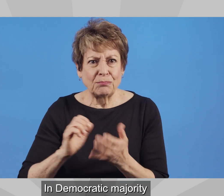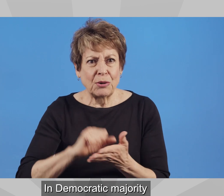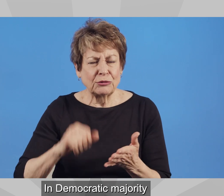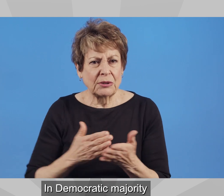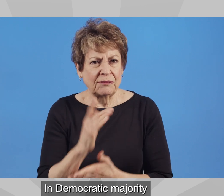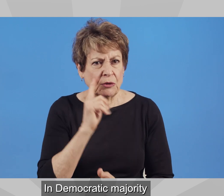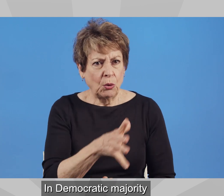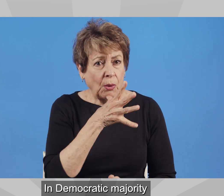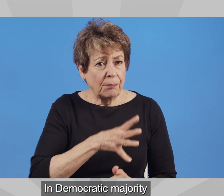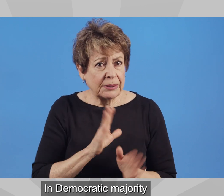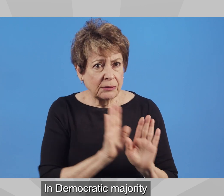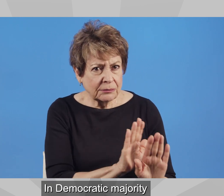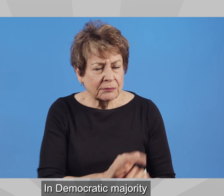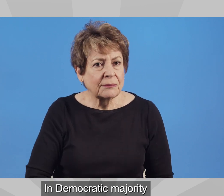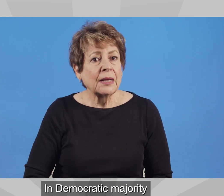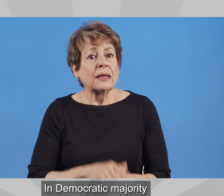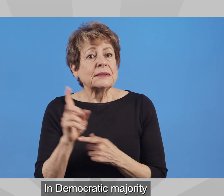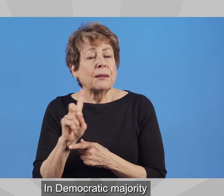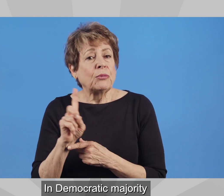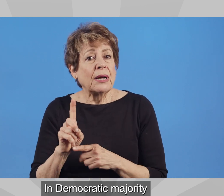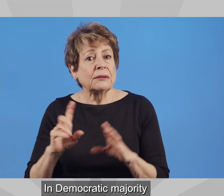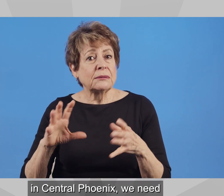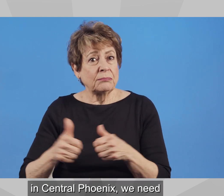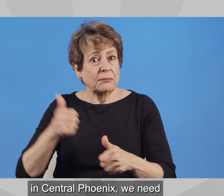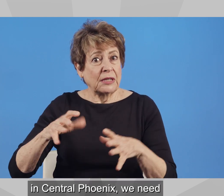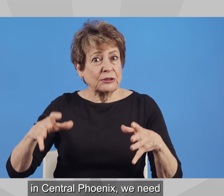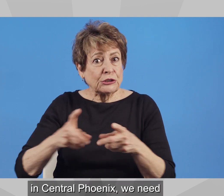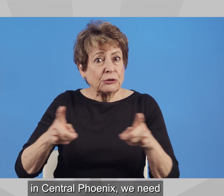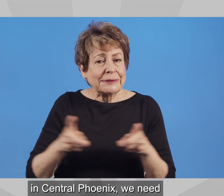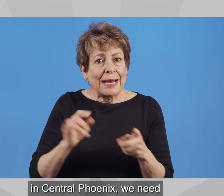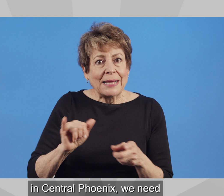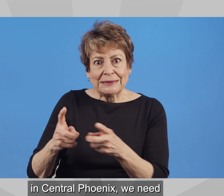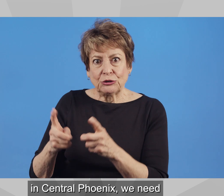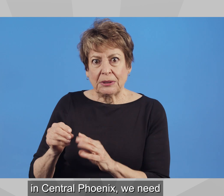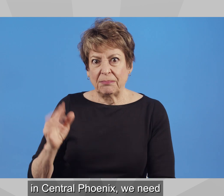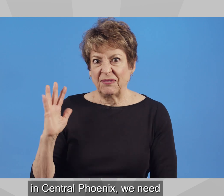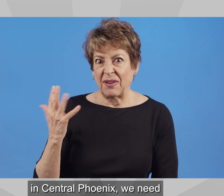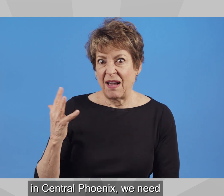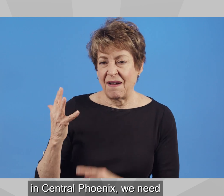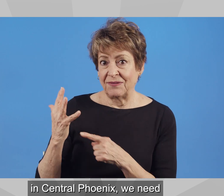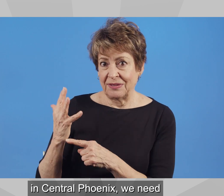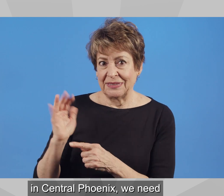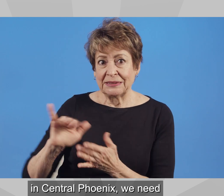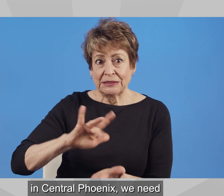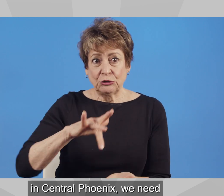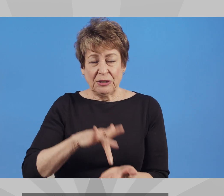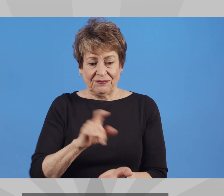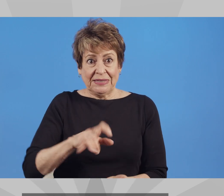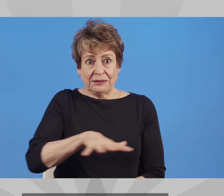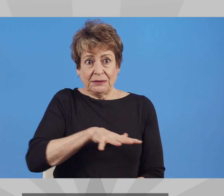In Democratic majority districts like District 5 in Central Phoenix, we need to increase voter